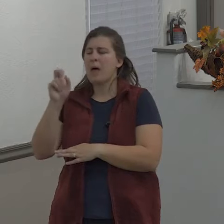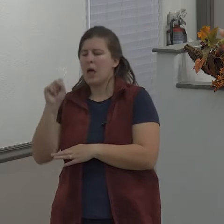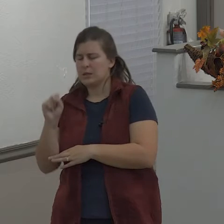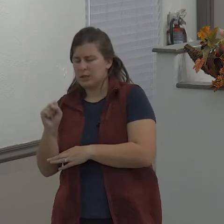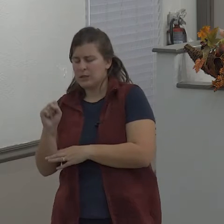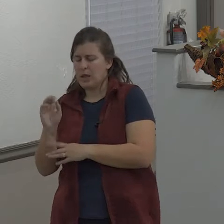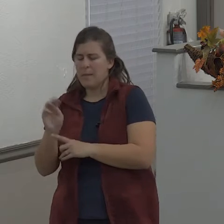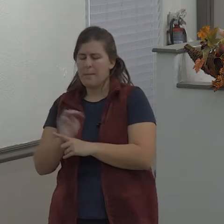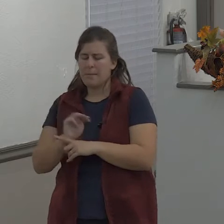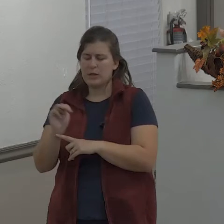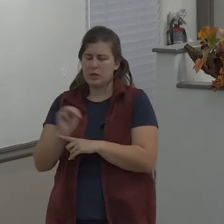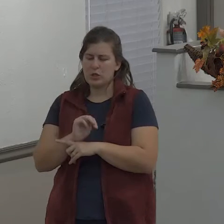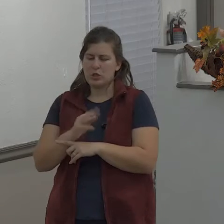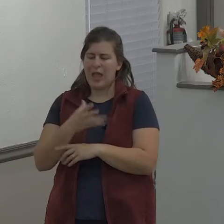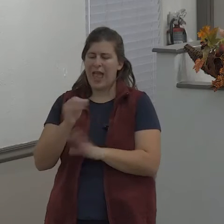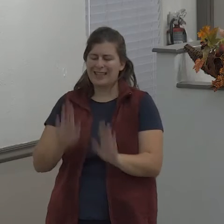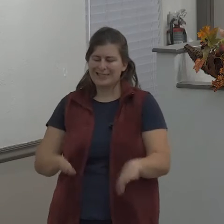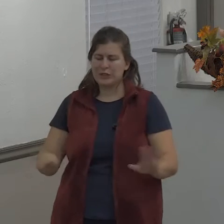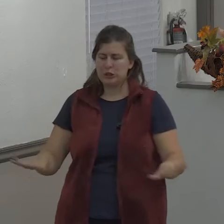ministry.